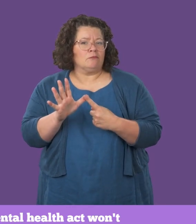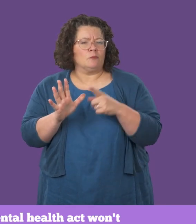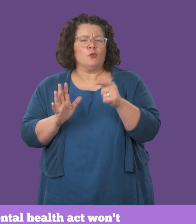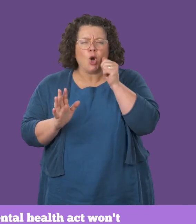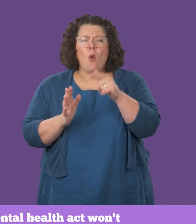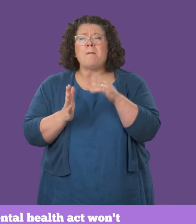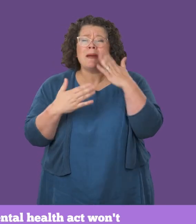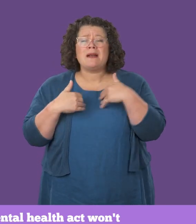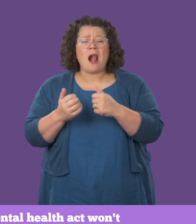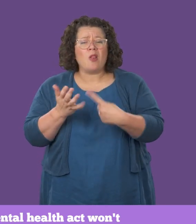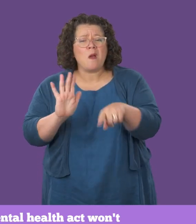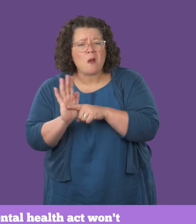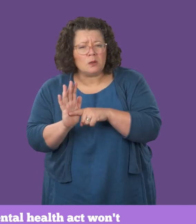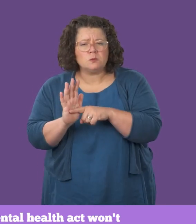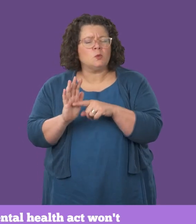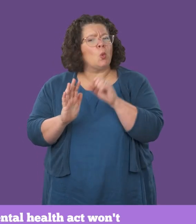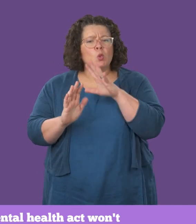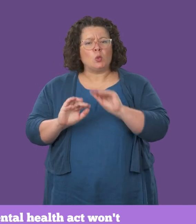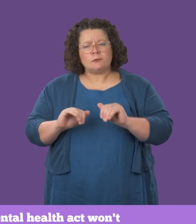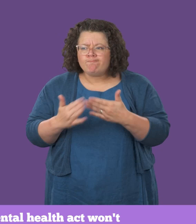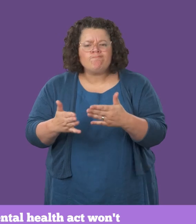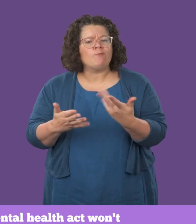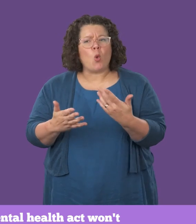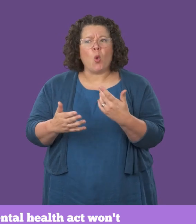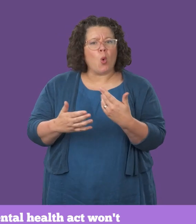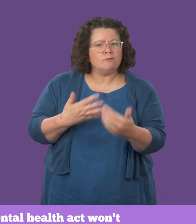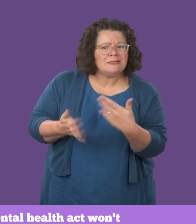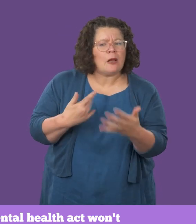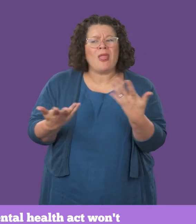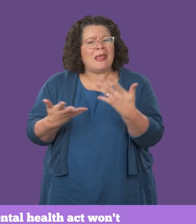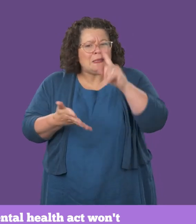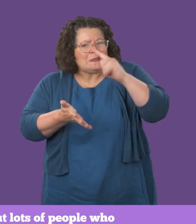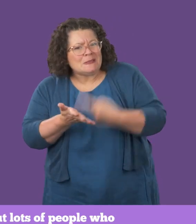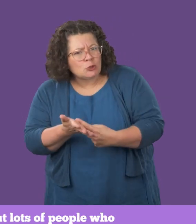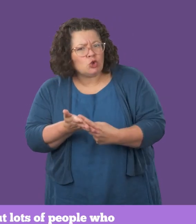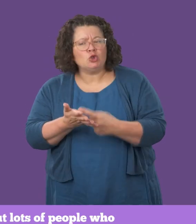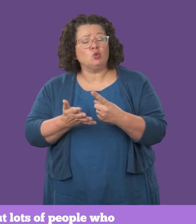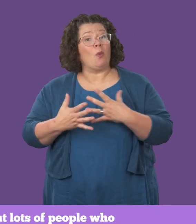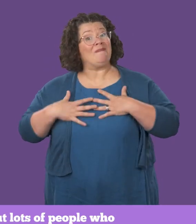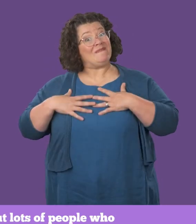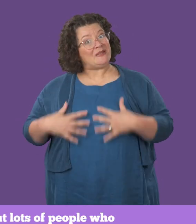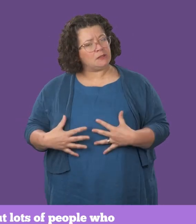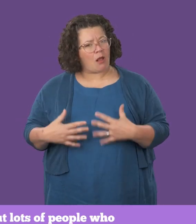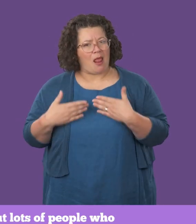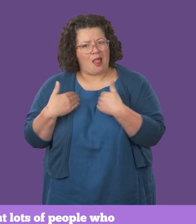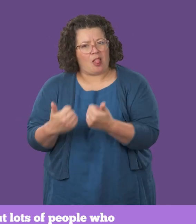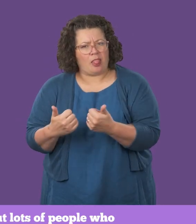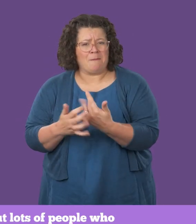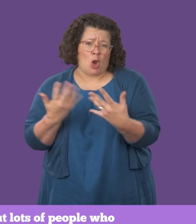Mental Health Act won't authorise or deal with any decisions to do with physical health. But lots of people who are